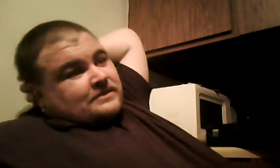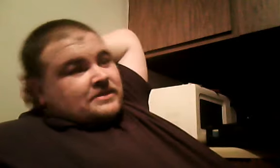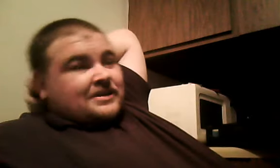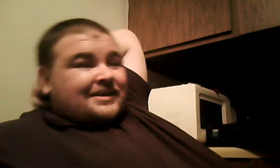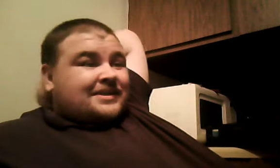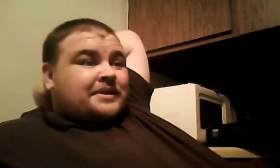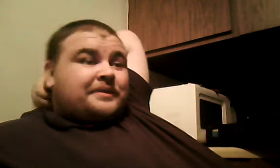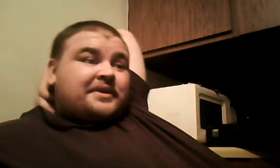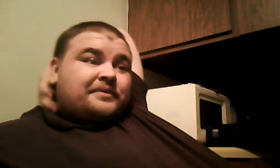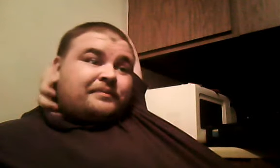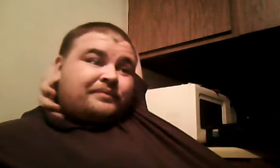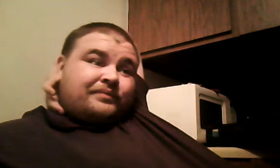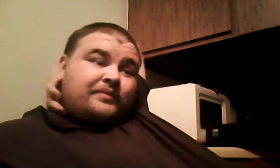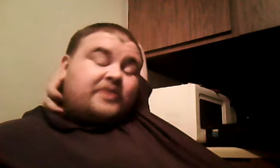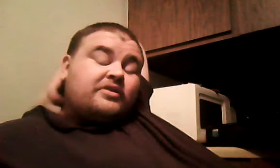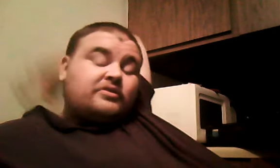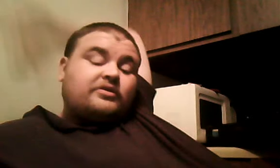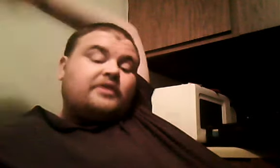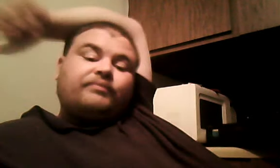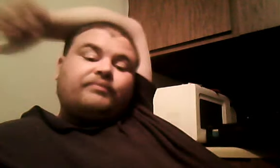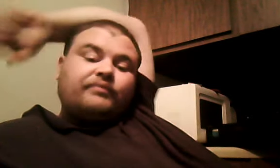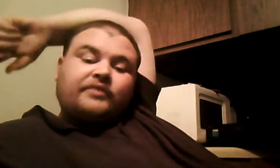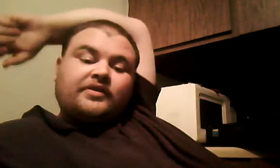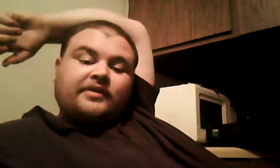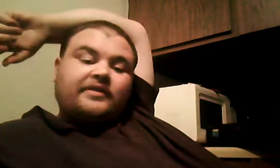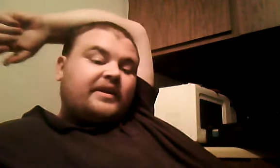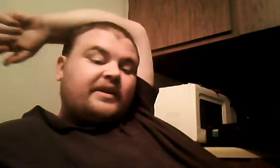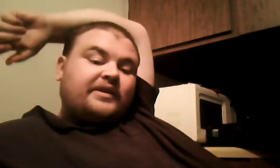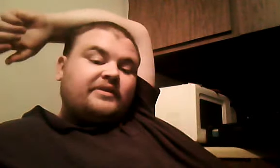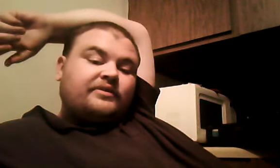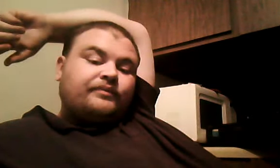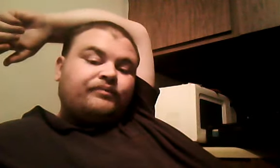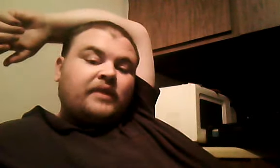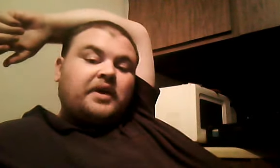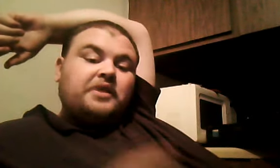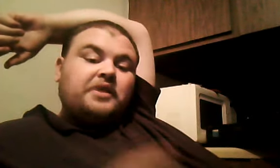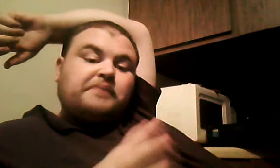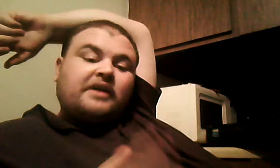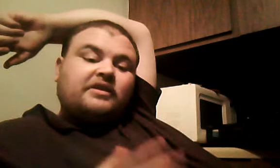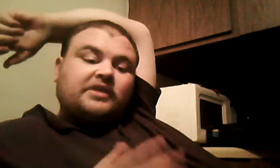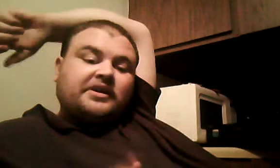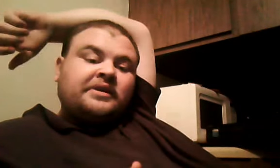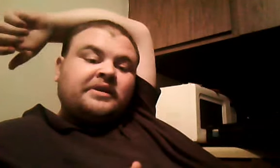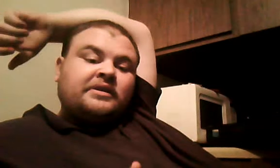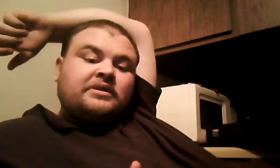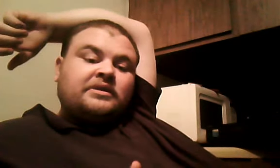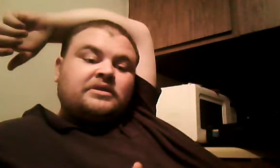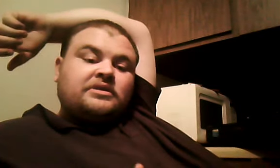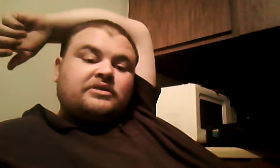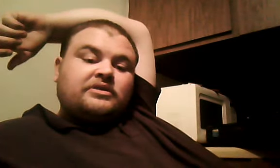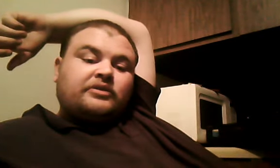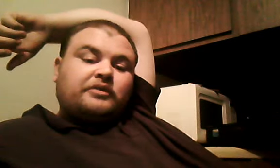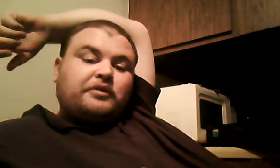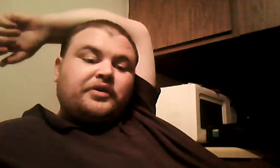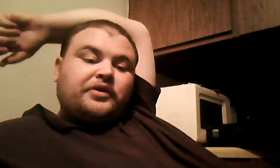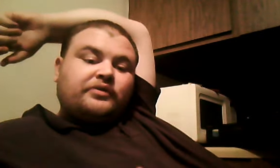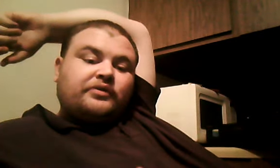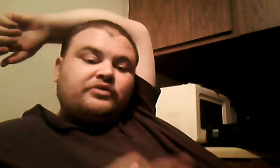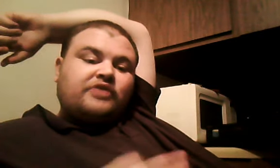Yeah, I mean, it's interesting. Salute of that, I guess. And apparently, some WE news, John